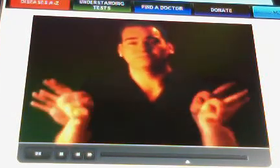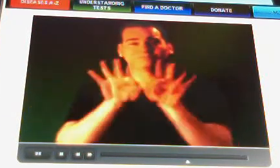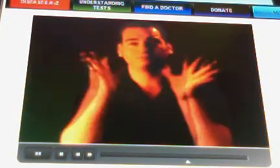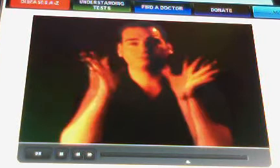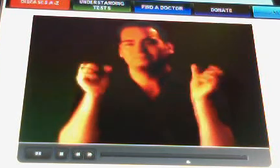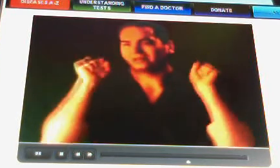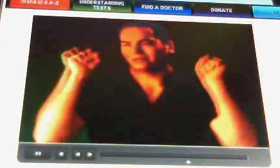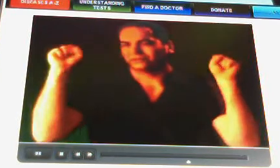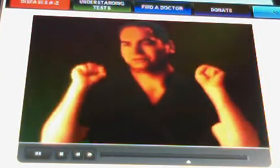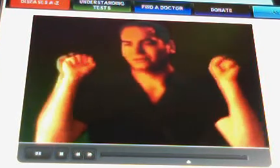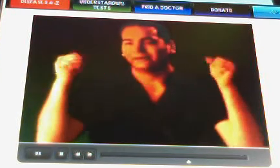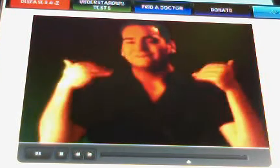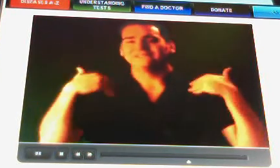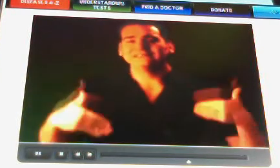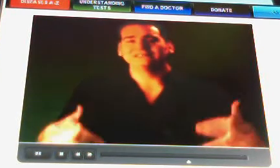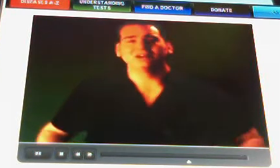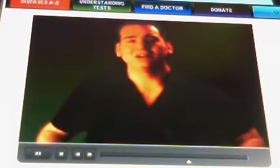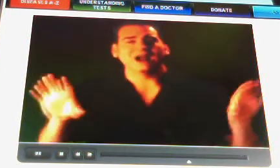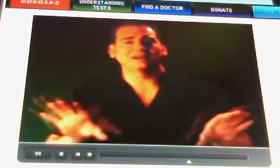and